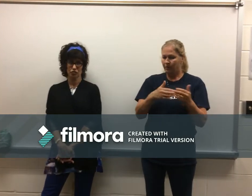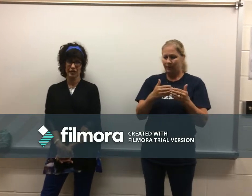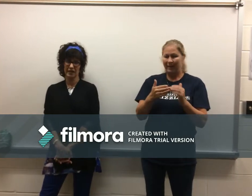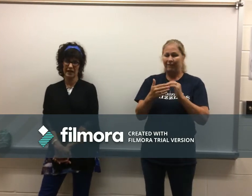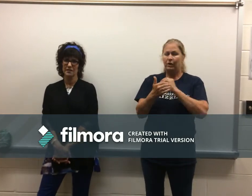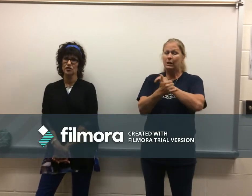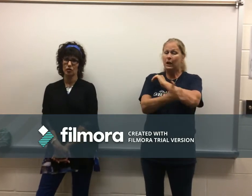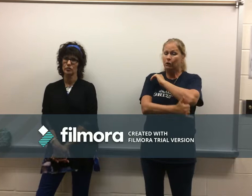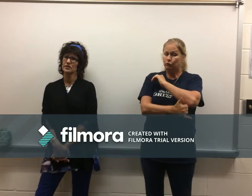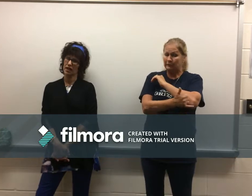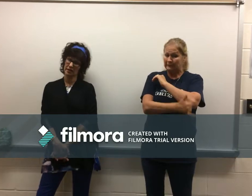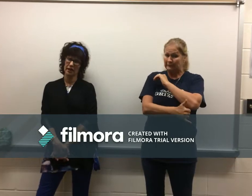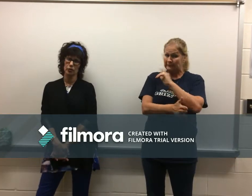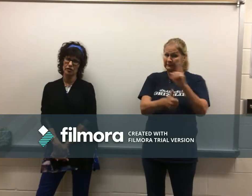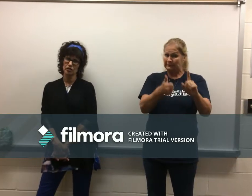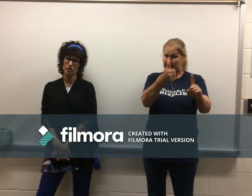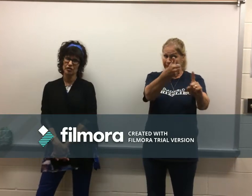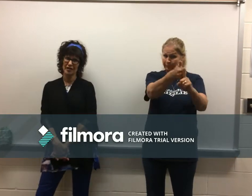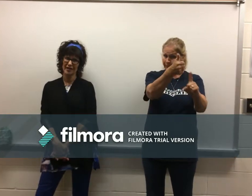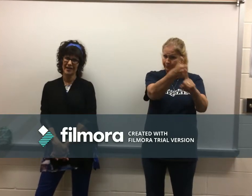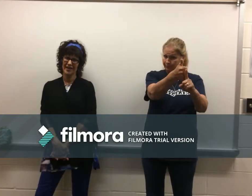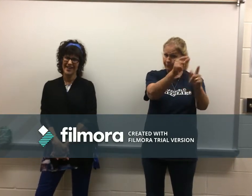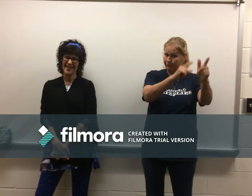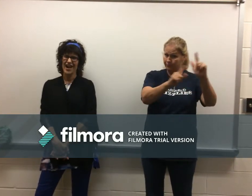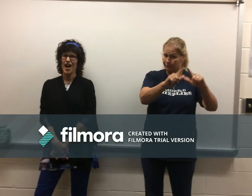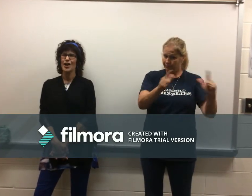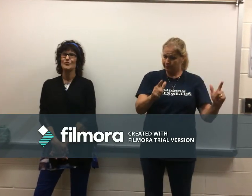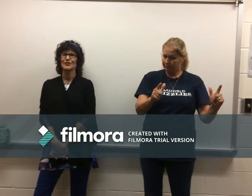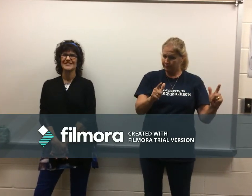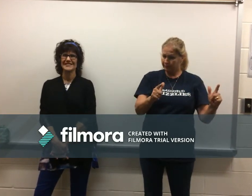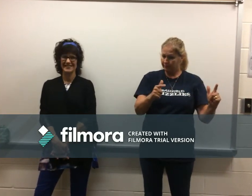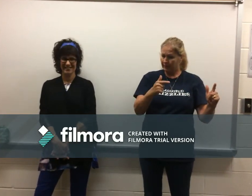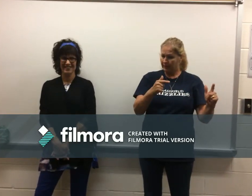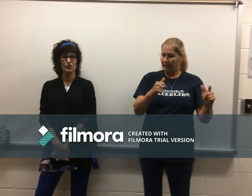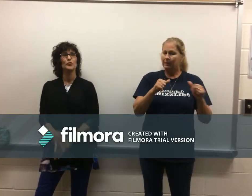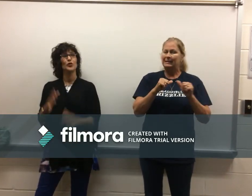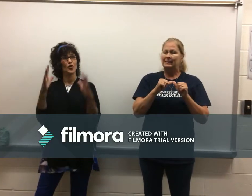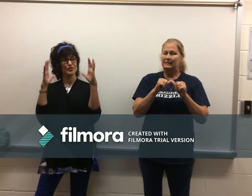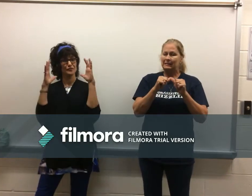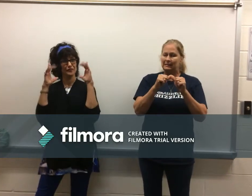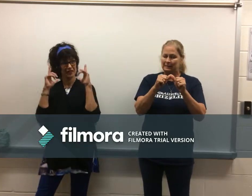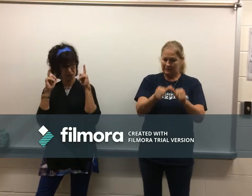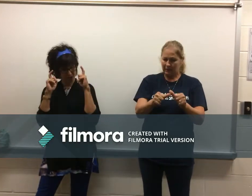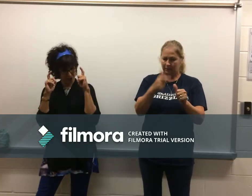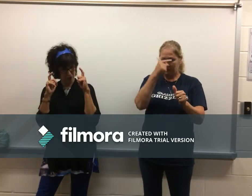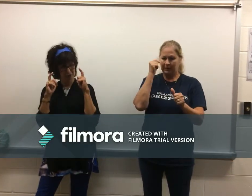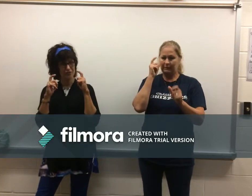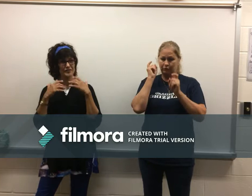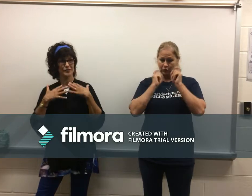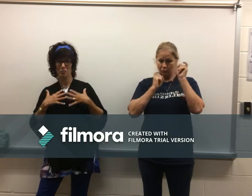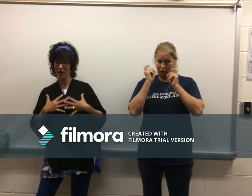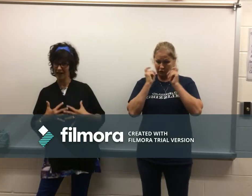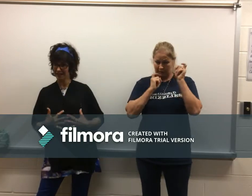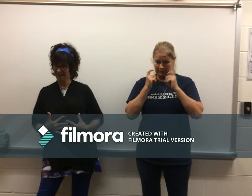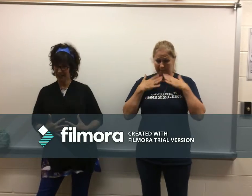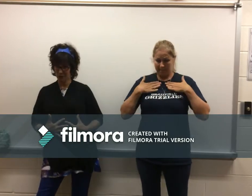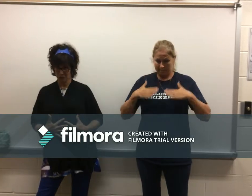country has its own sign language, I was still, because of facial expressions, body